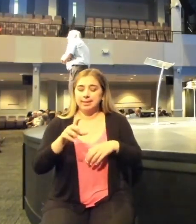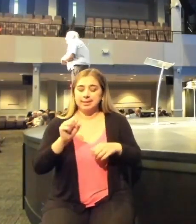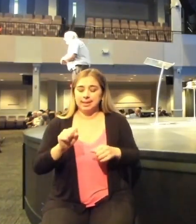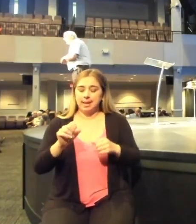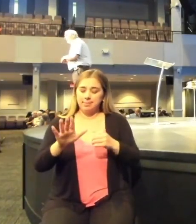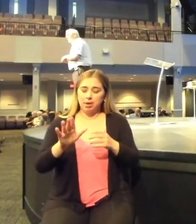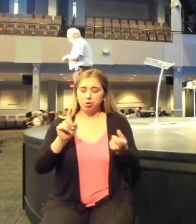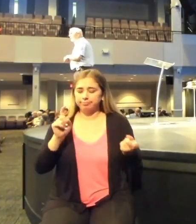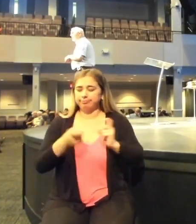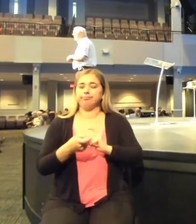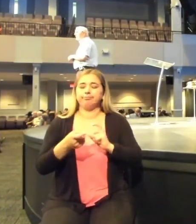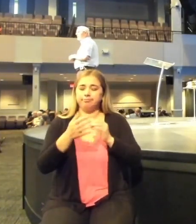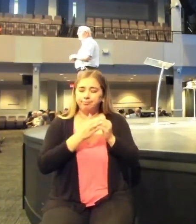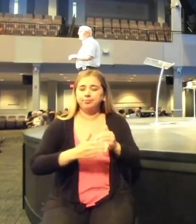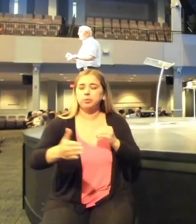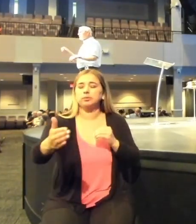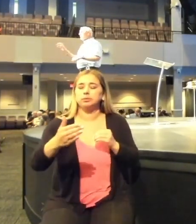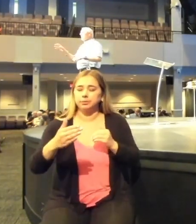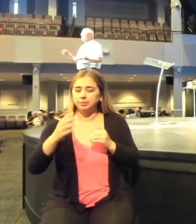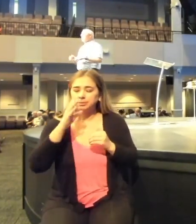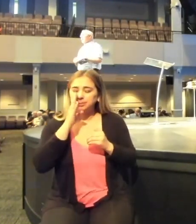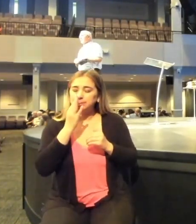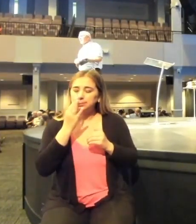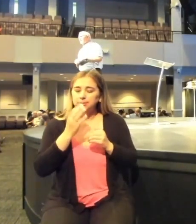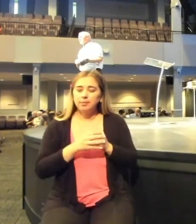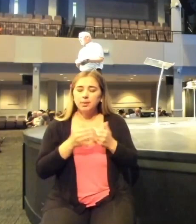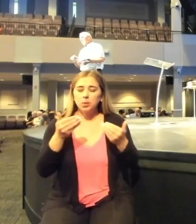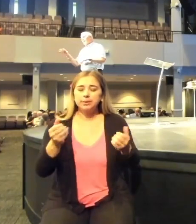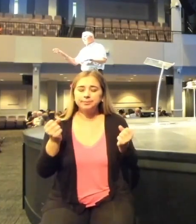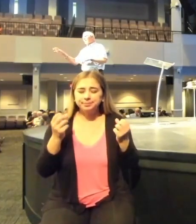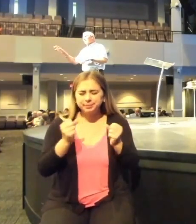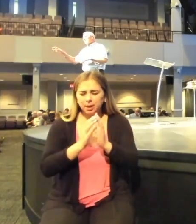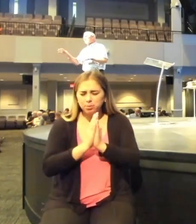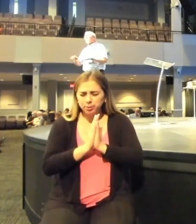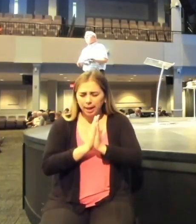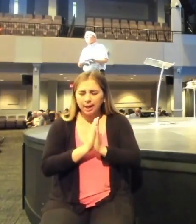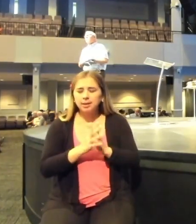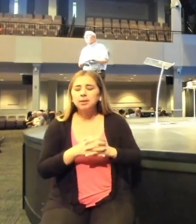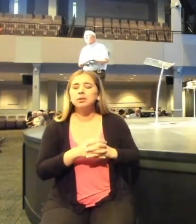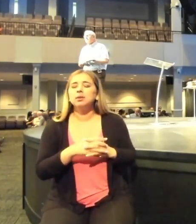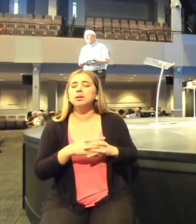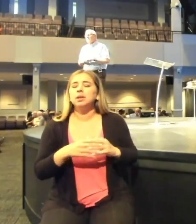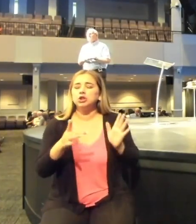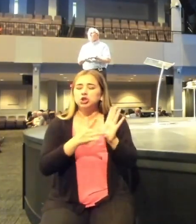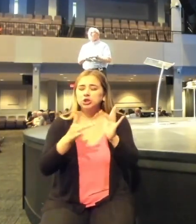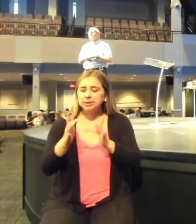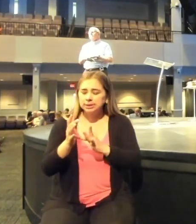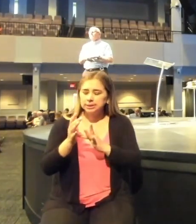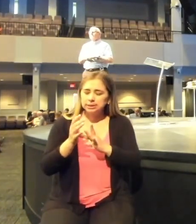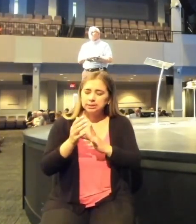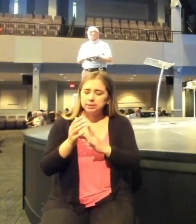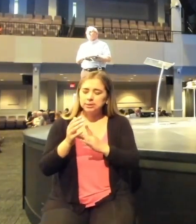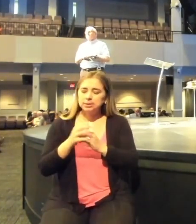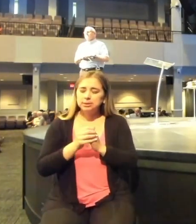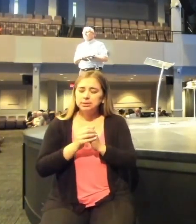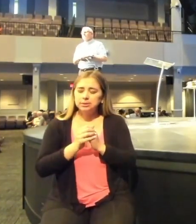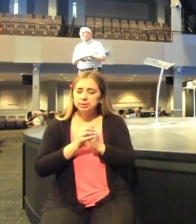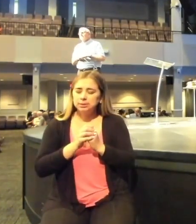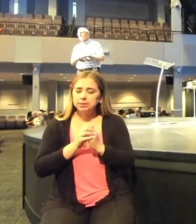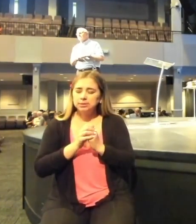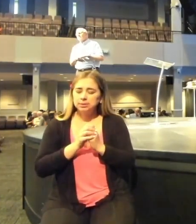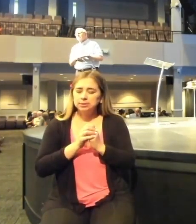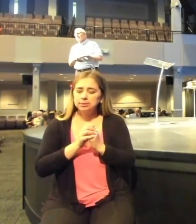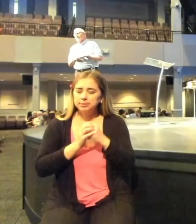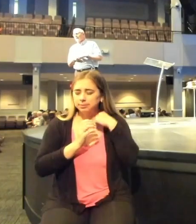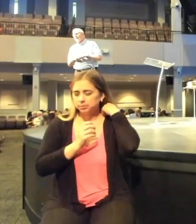turnaround day, your turnaround moment. So would you pray with me right now, right where you are? Just whisper these words. Say, Jesus,